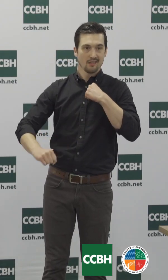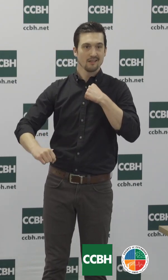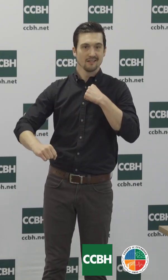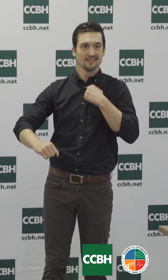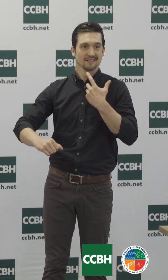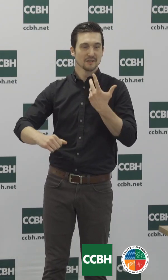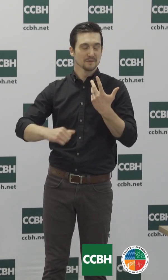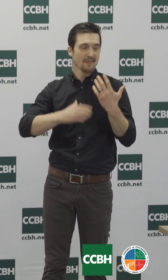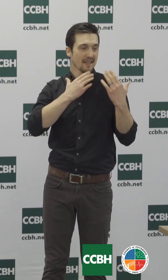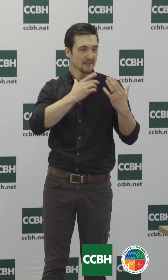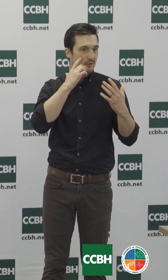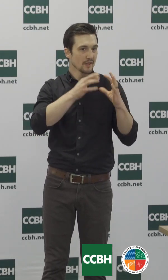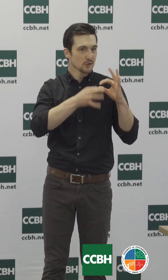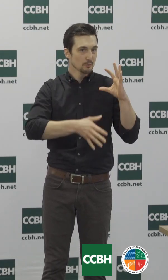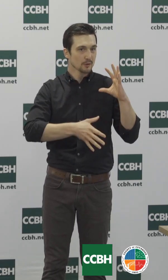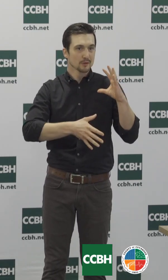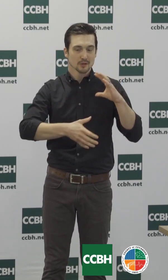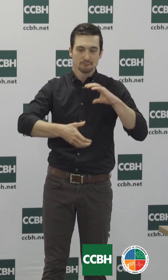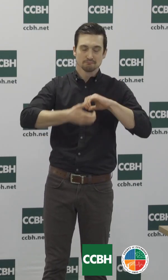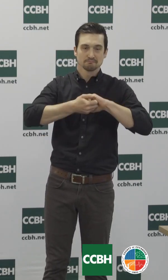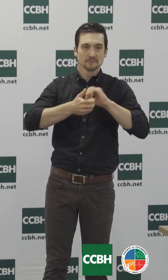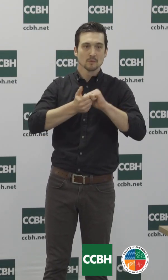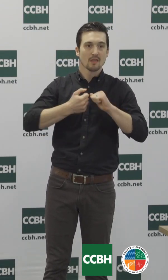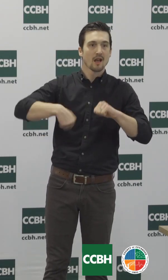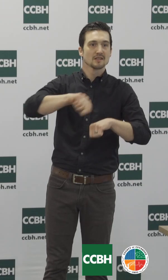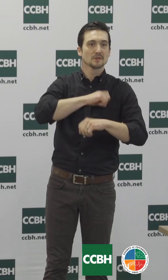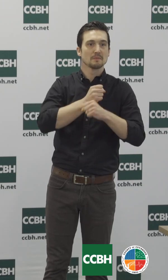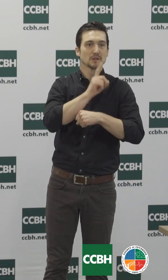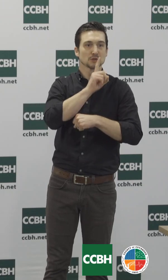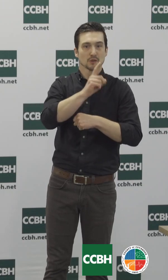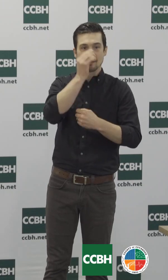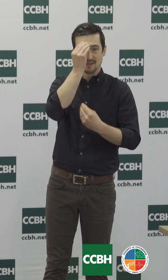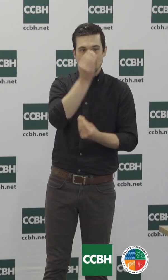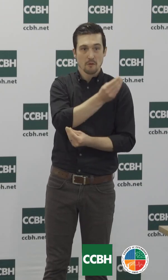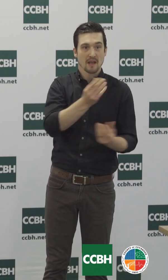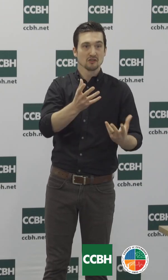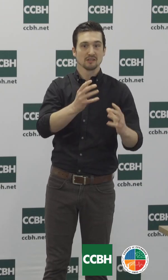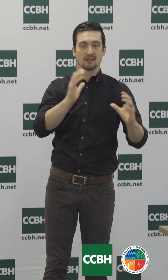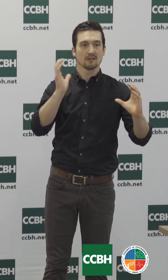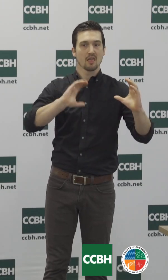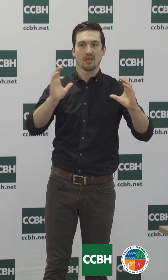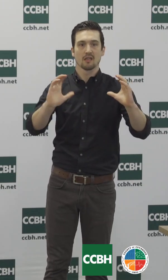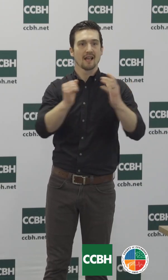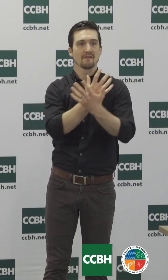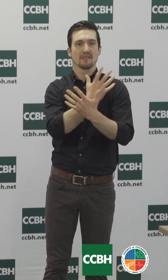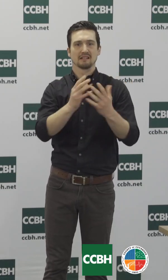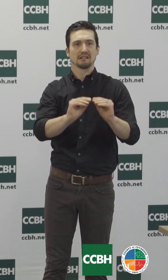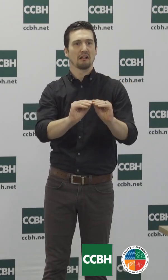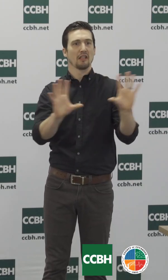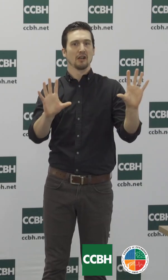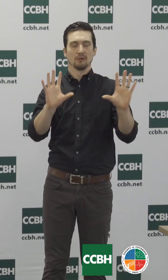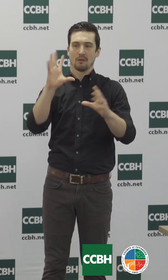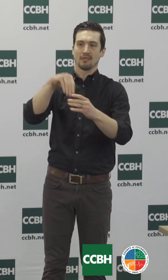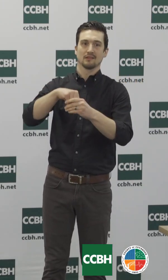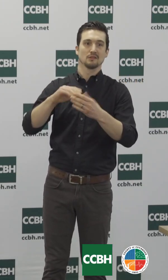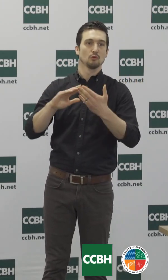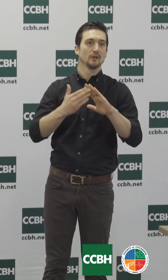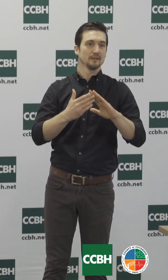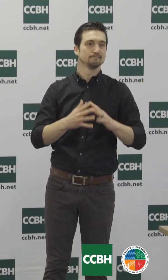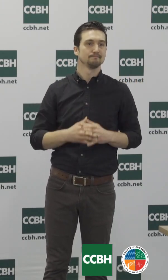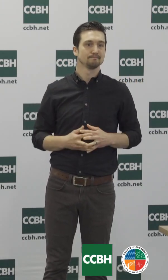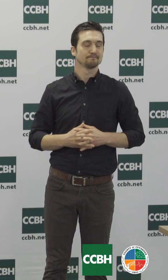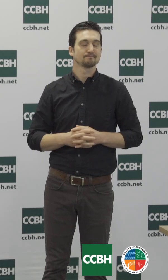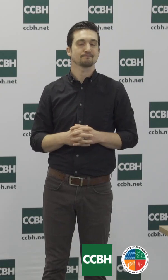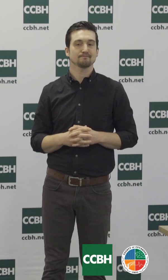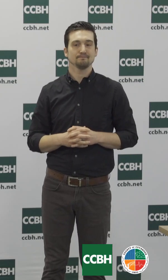you working hard with us to make sure that information is communicated to every member of our community.